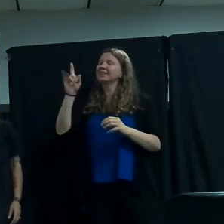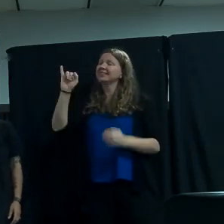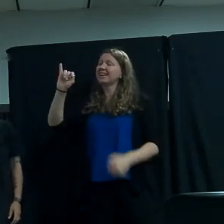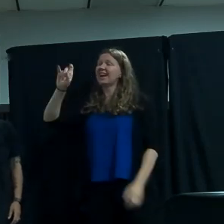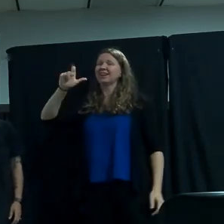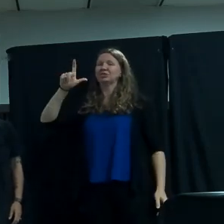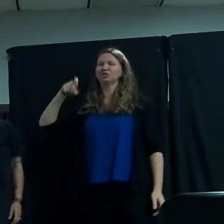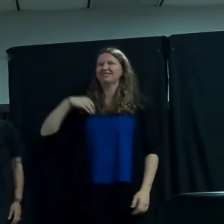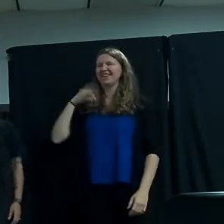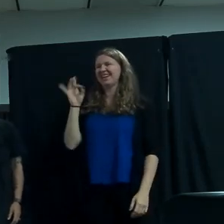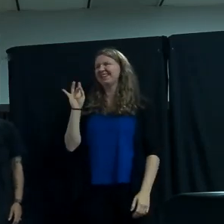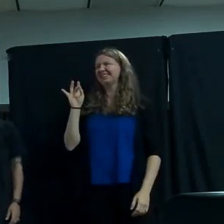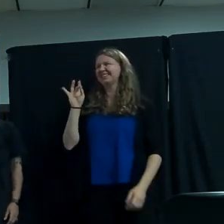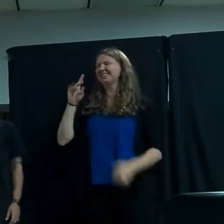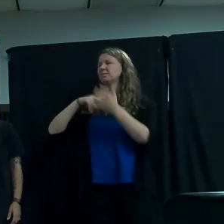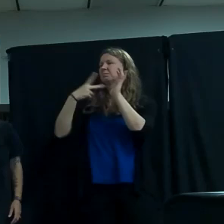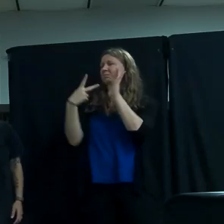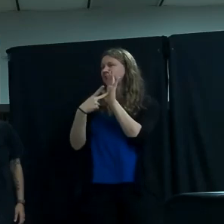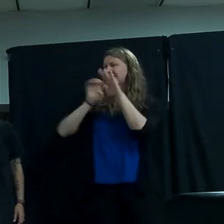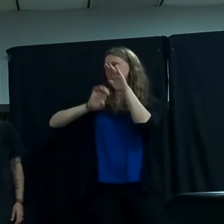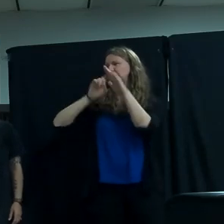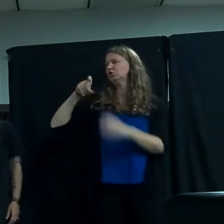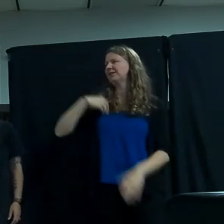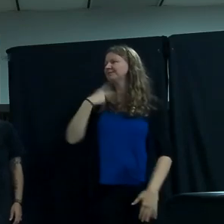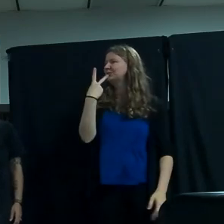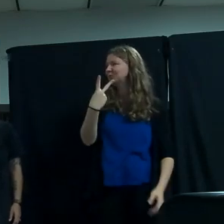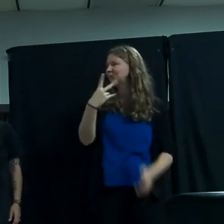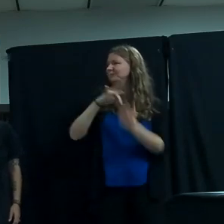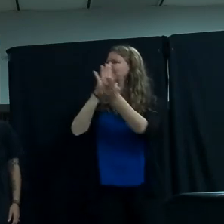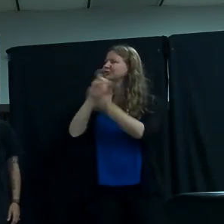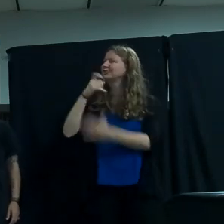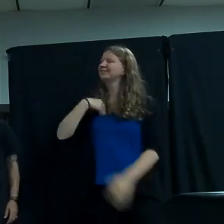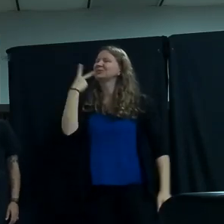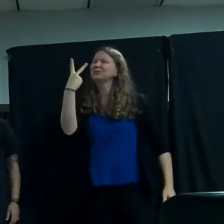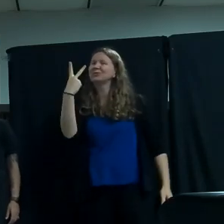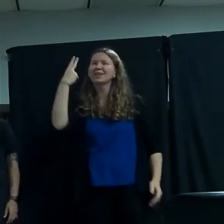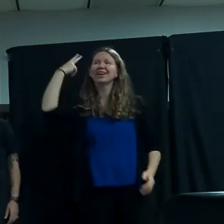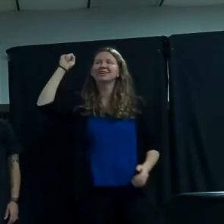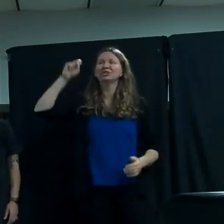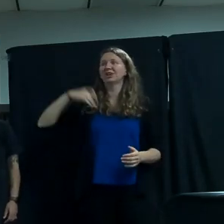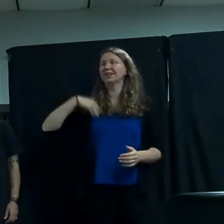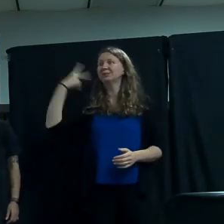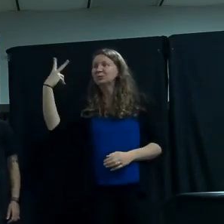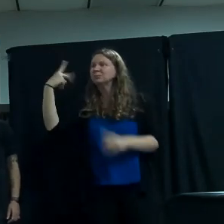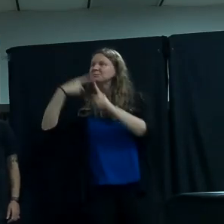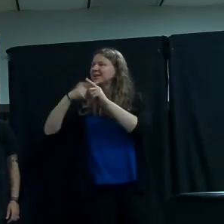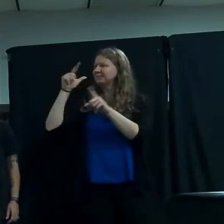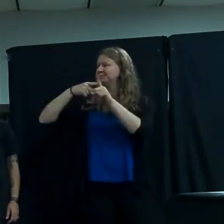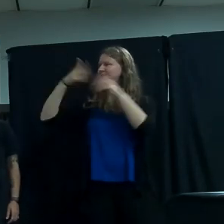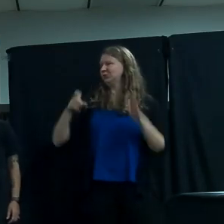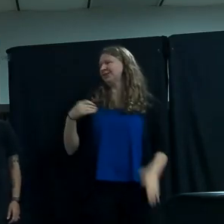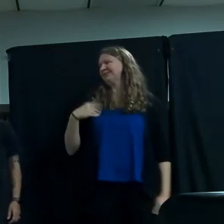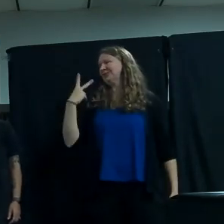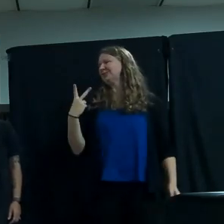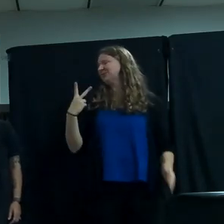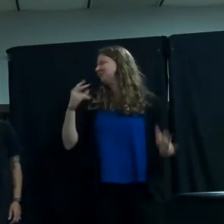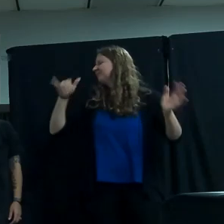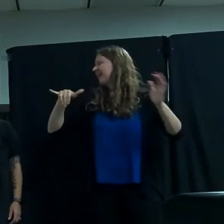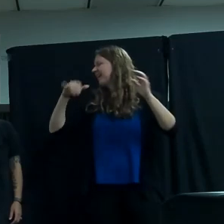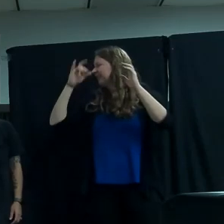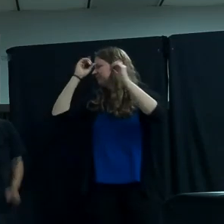elementary, 2 in middle school, and 1 in high school. And in reality, we should have 8 staff members serving the school in this